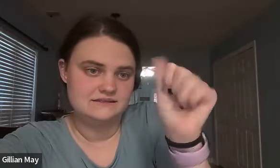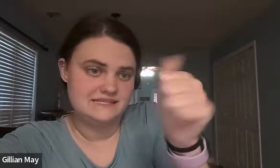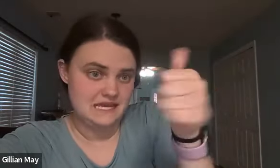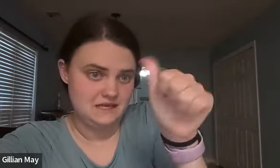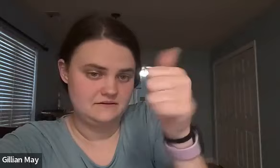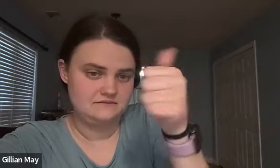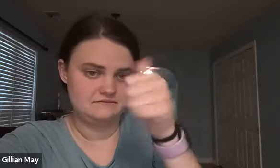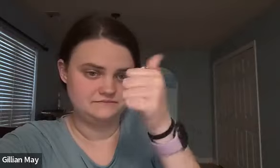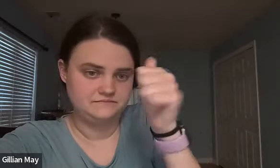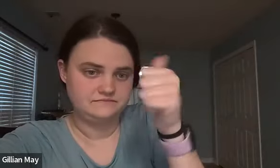10.